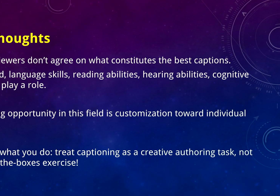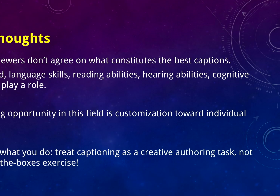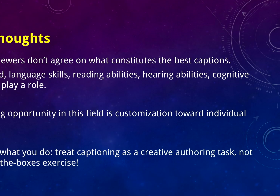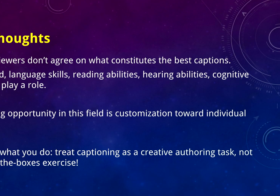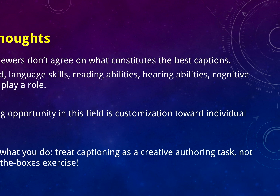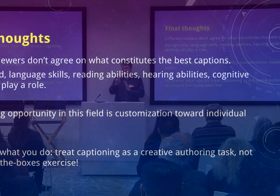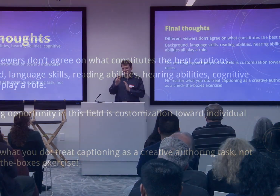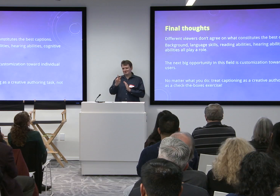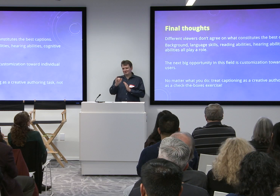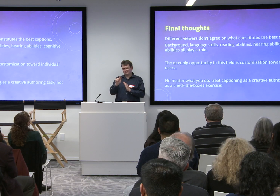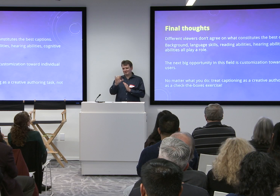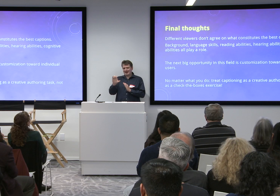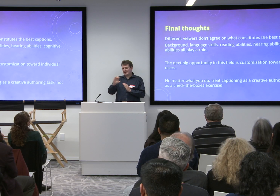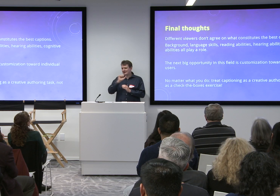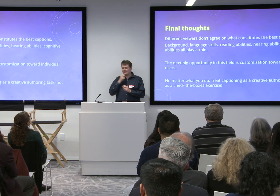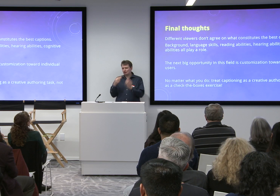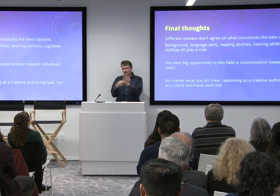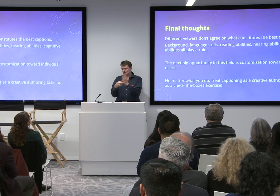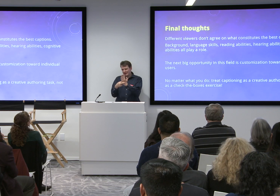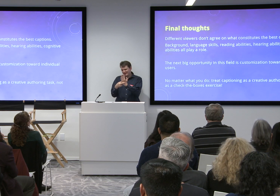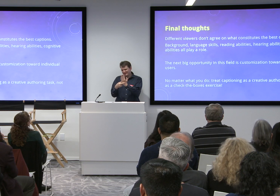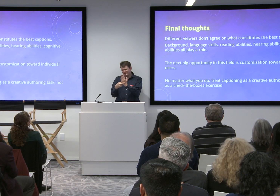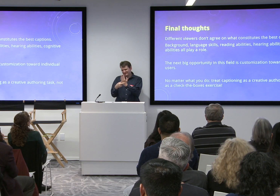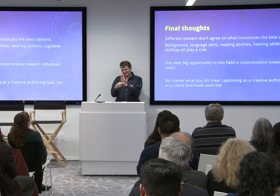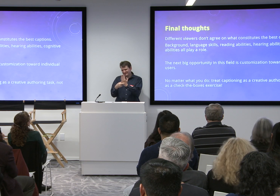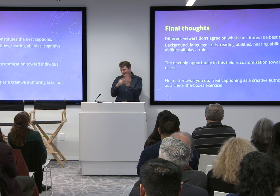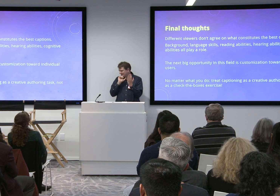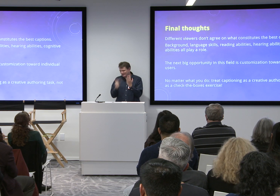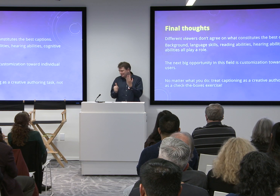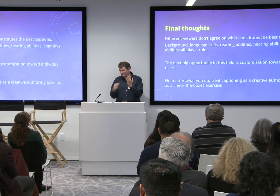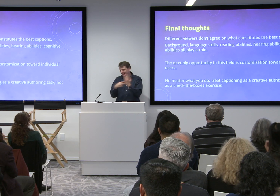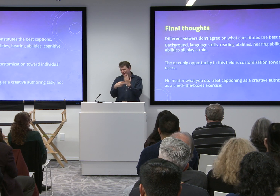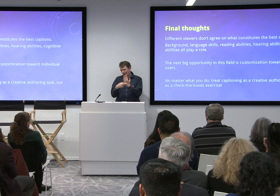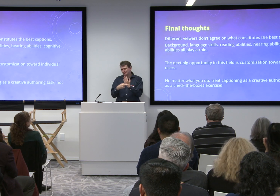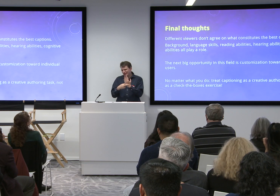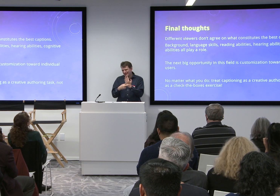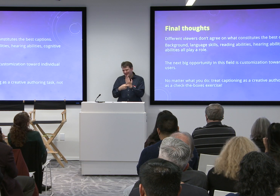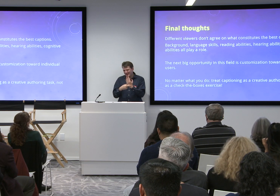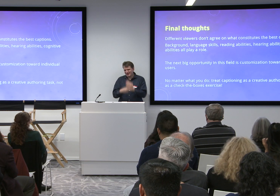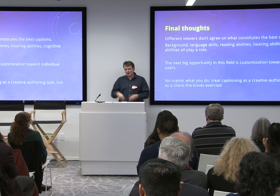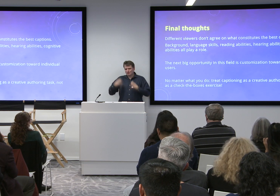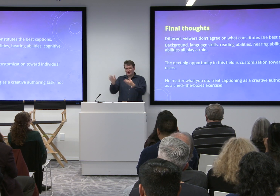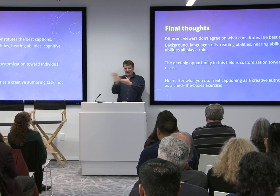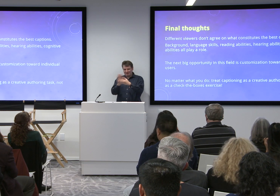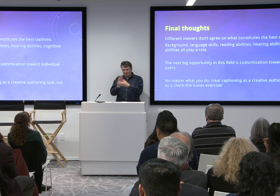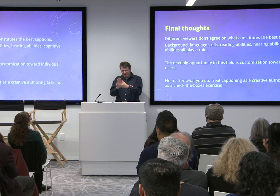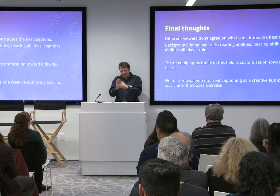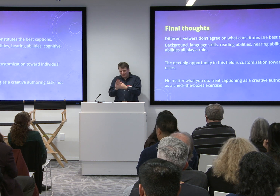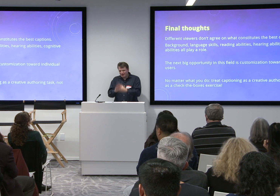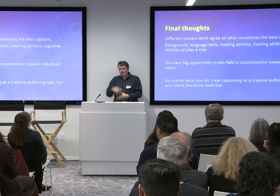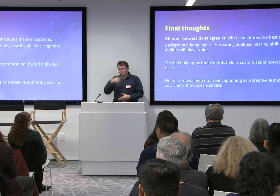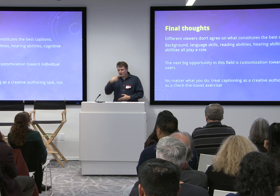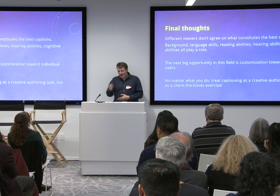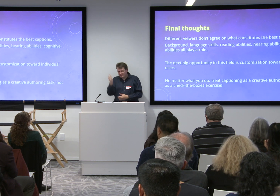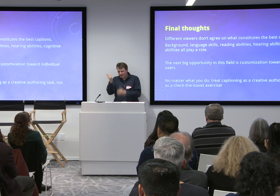I would like to emphasize again, Vitec, it did not cheat. They did not cheat. They got the